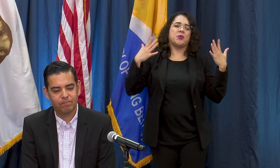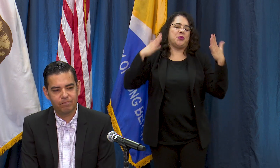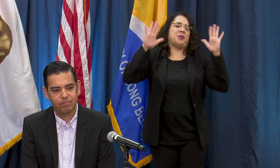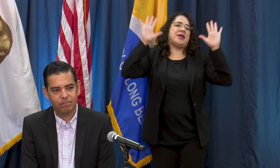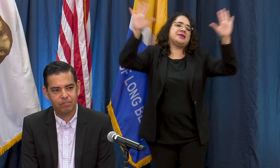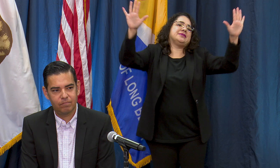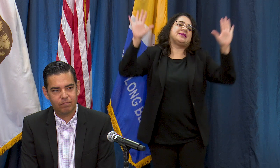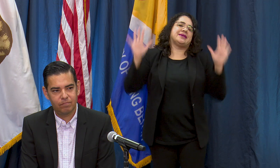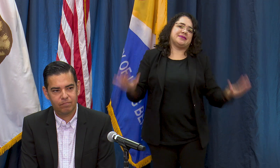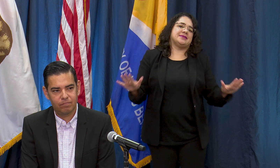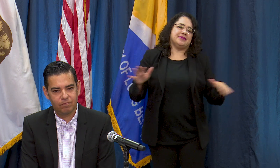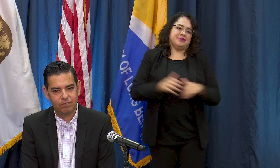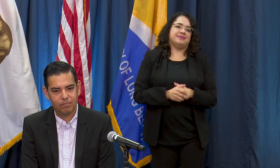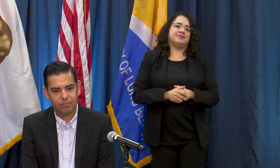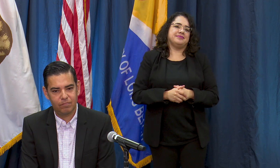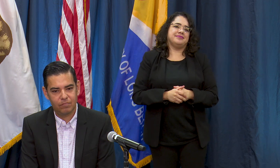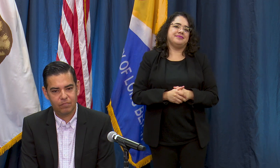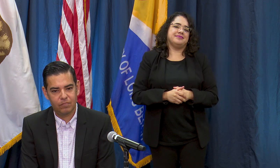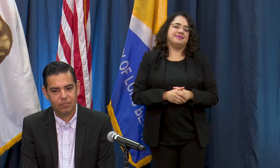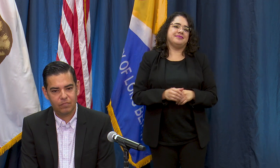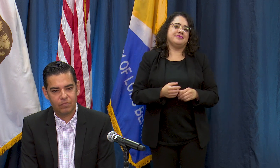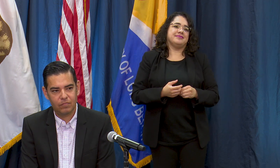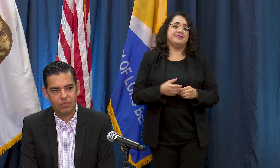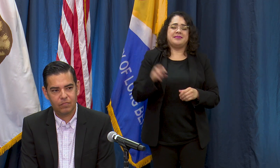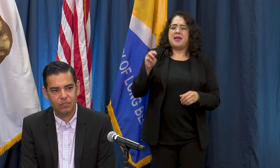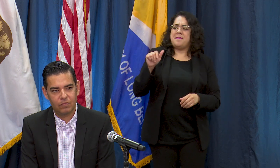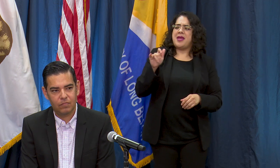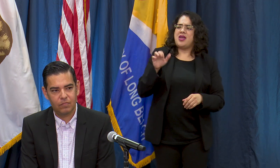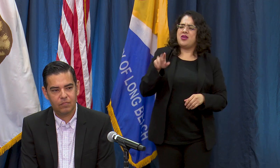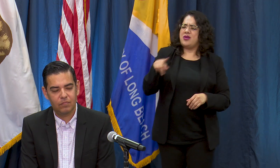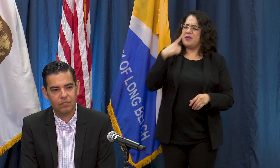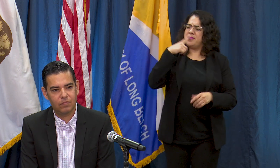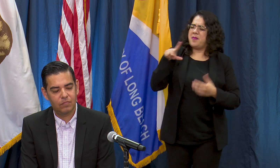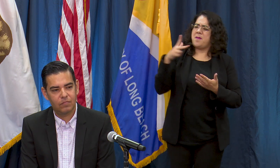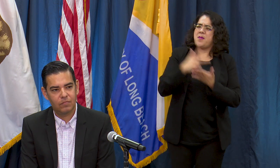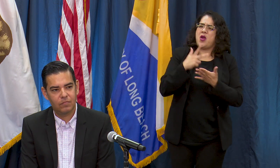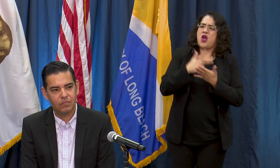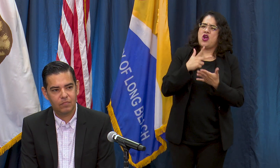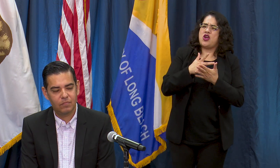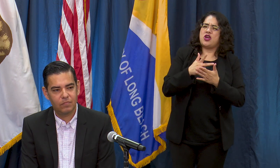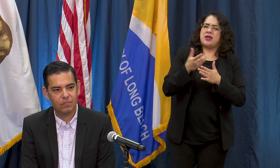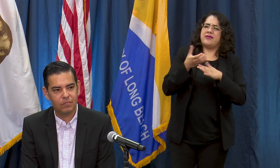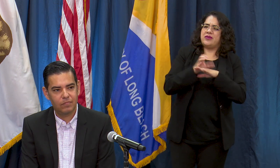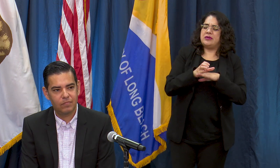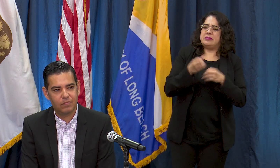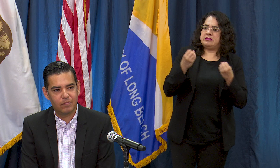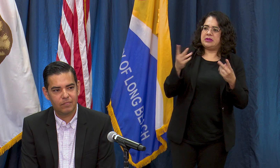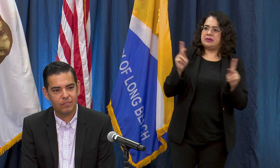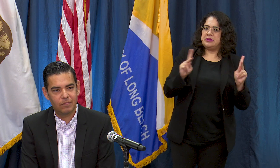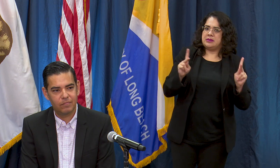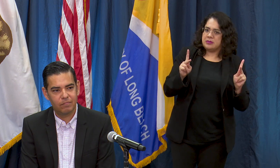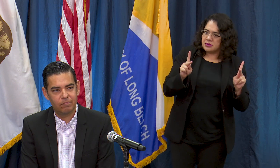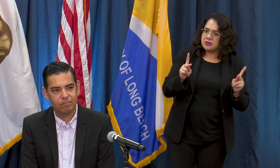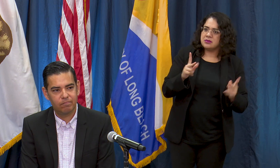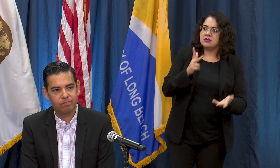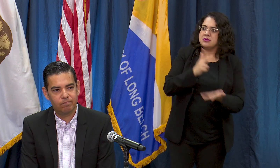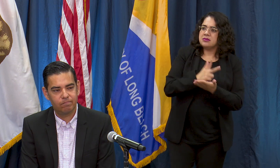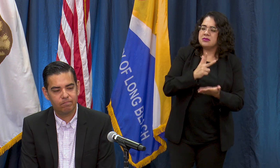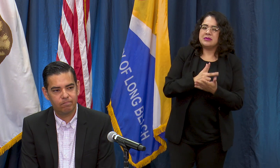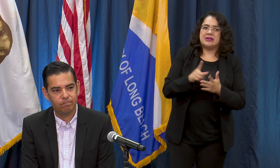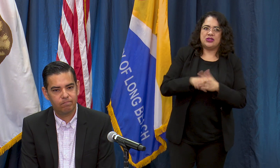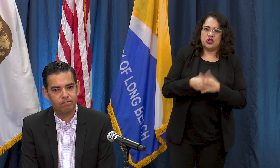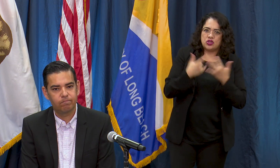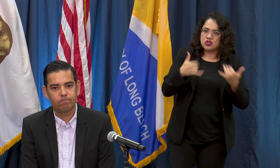testing. And in addition to that, Mayor, will you go a little bit into the parking enforcement? That's obviously a concern a lot of people are having today. Relative to parking enforcement